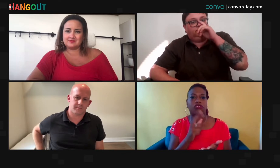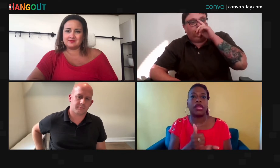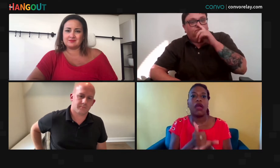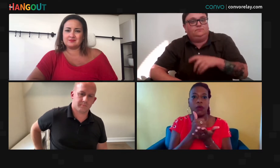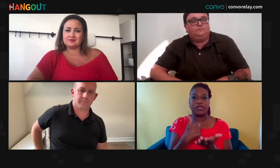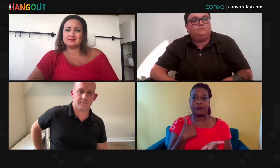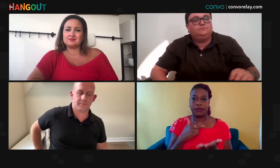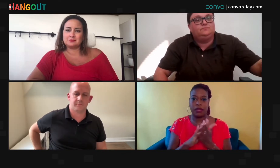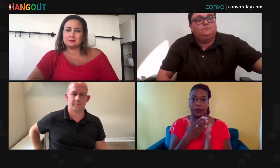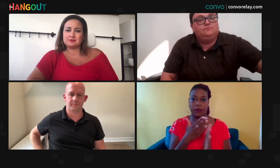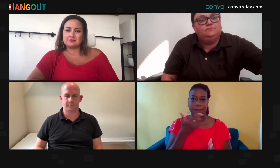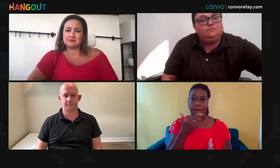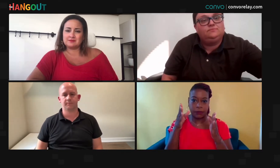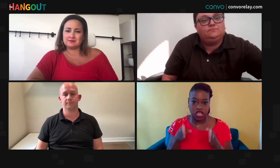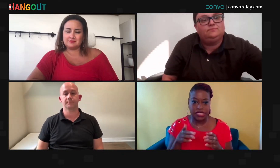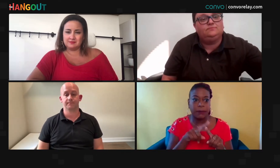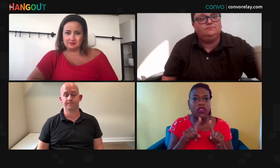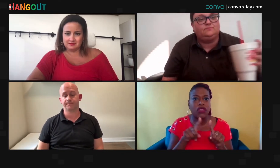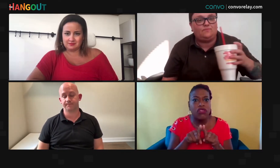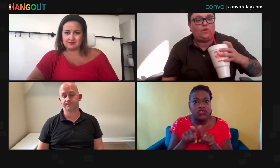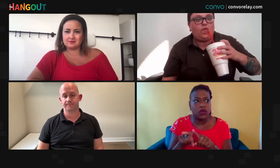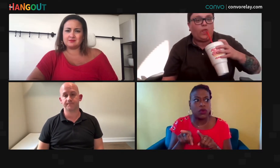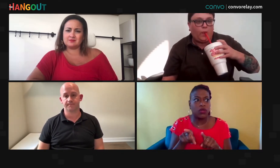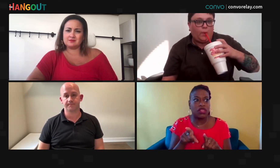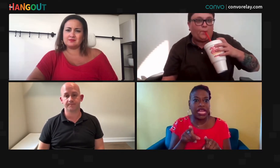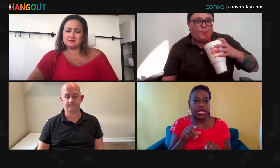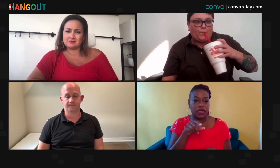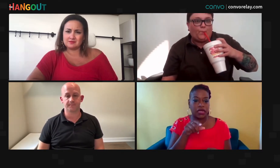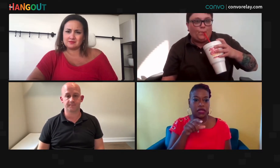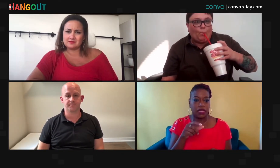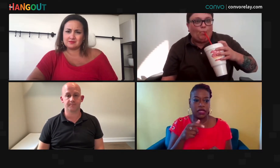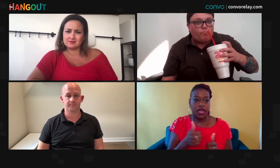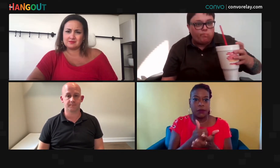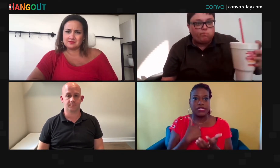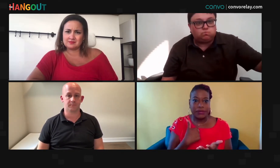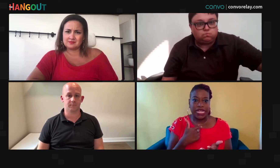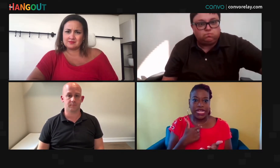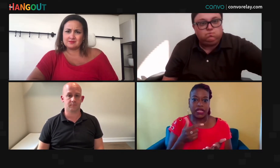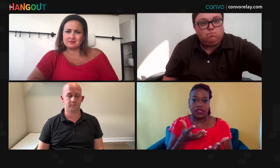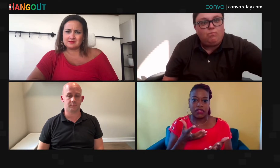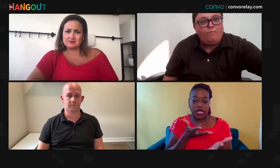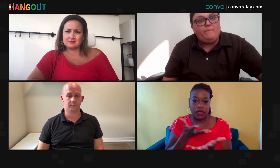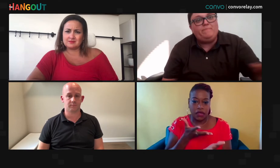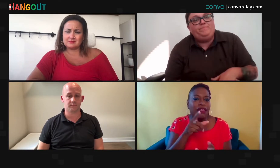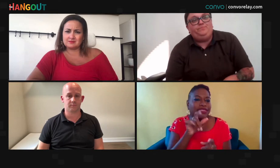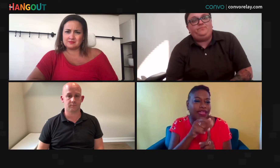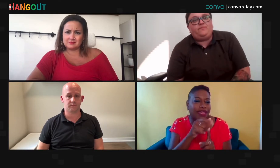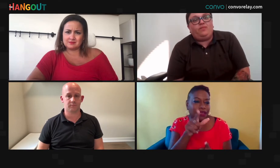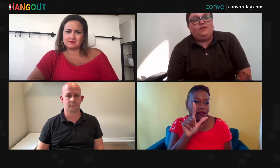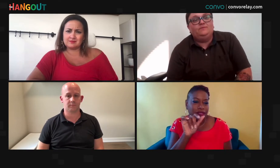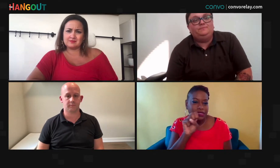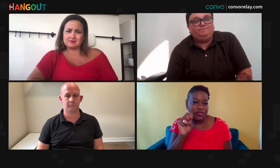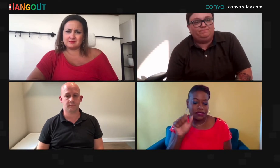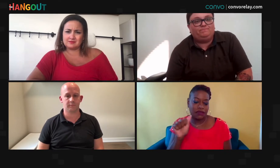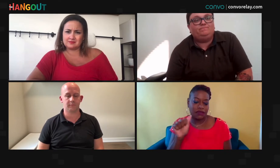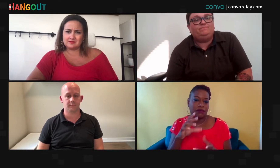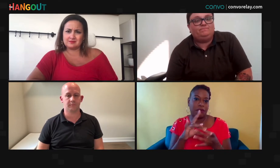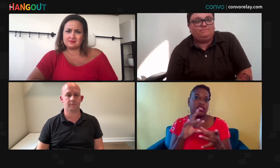it really helps me become a better person, but also It helps me, just